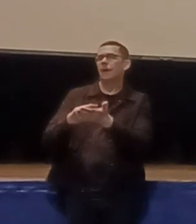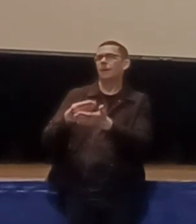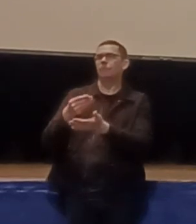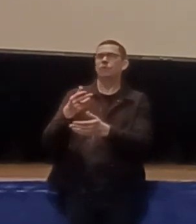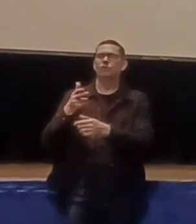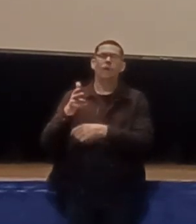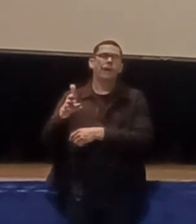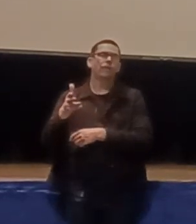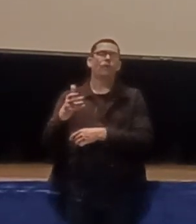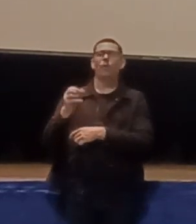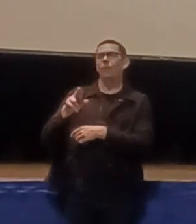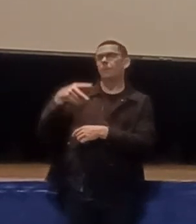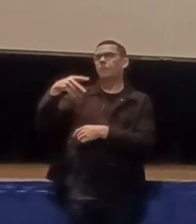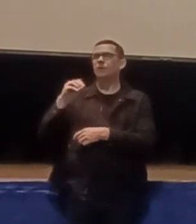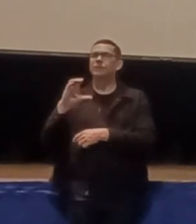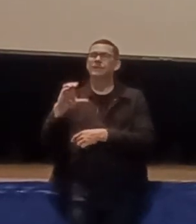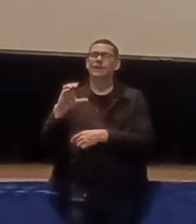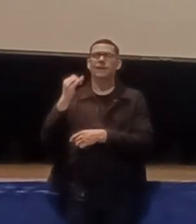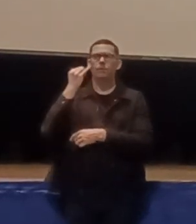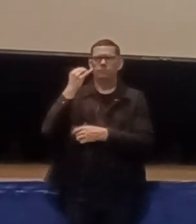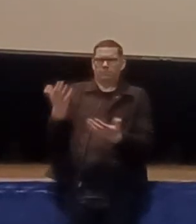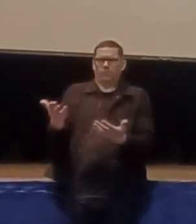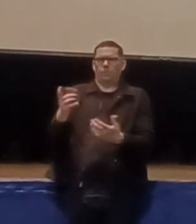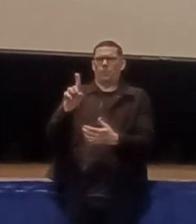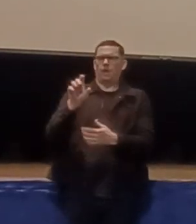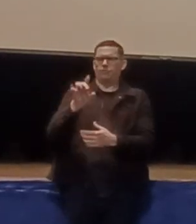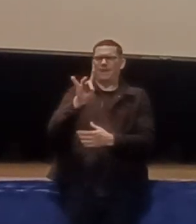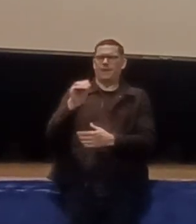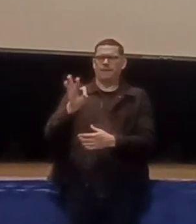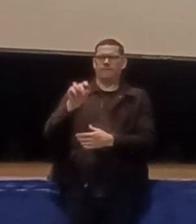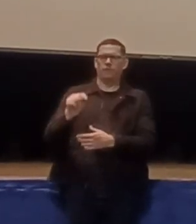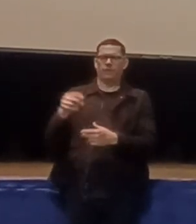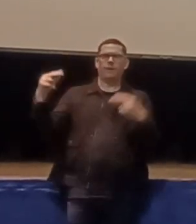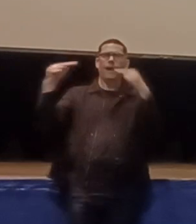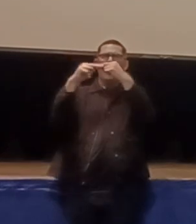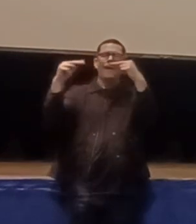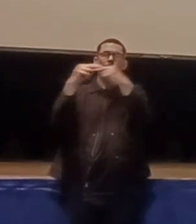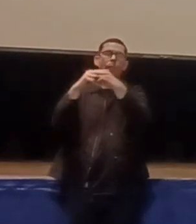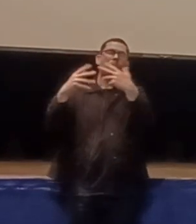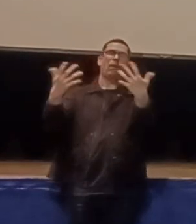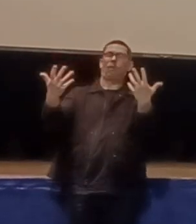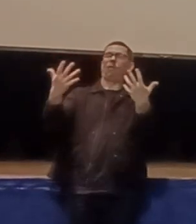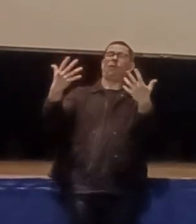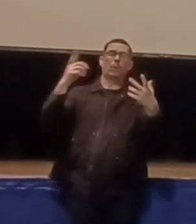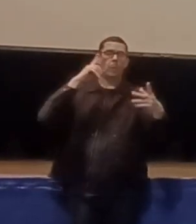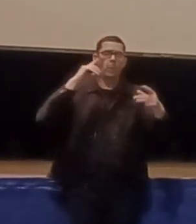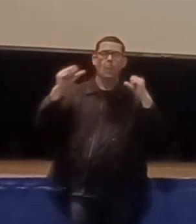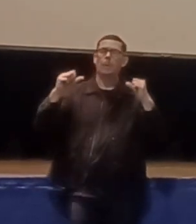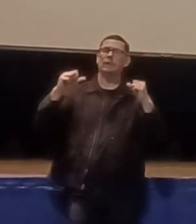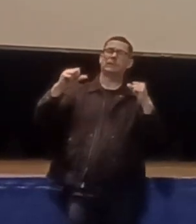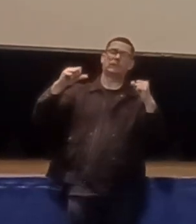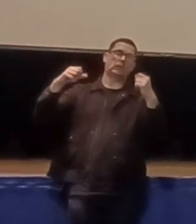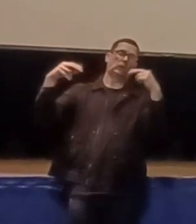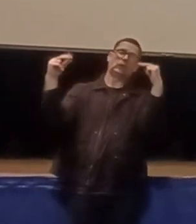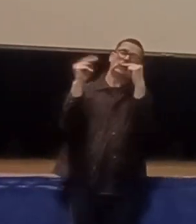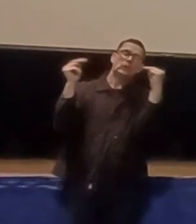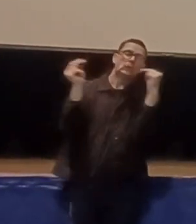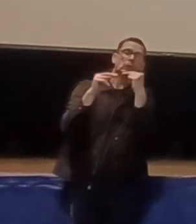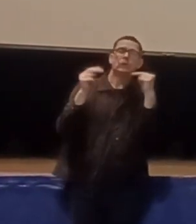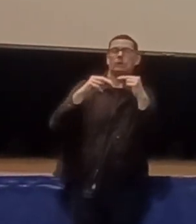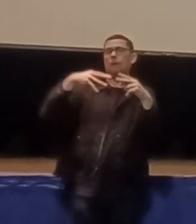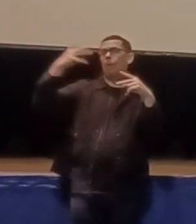there is a 120 to 180-foot highway right-of-way bringing noise, congestion, and pollution into the neighborhood. Transit riders should not be